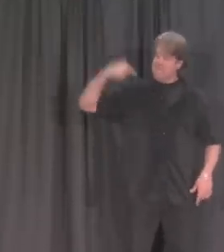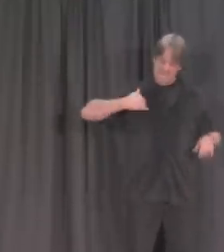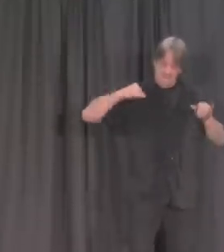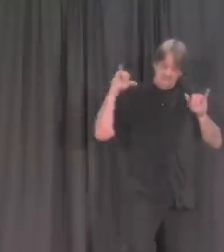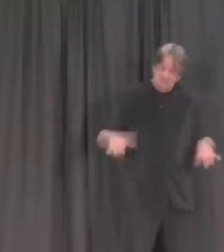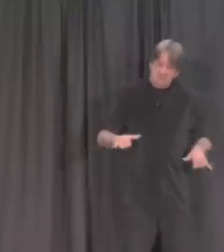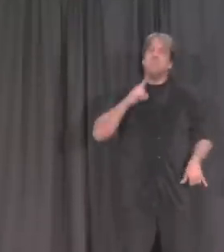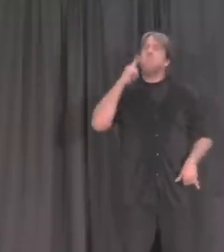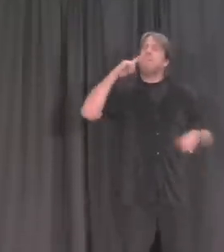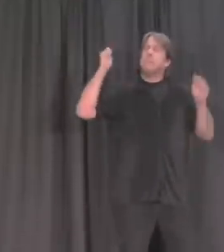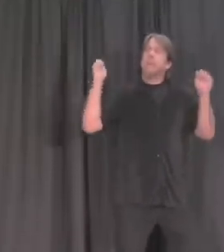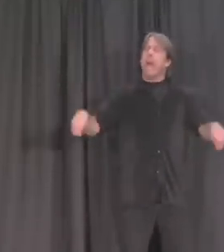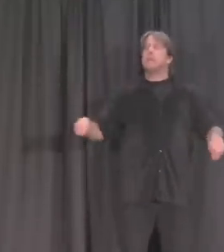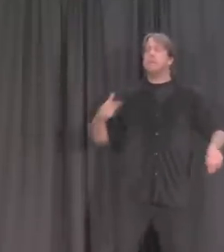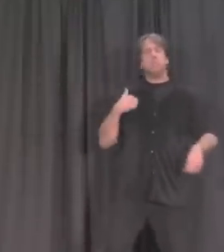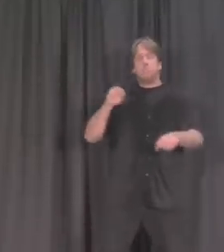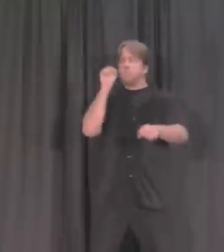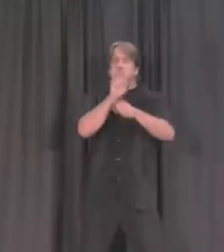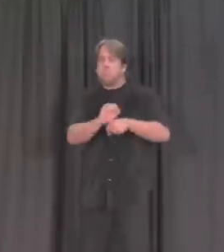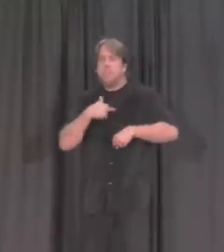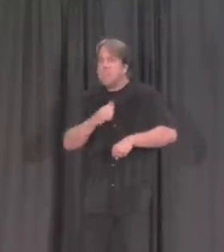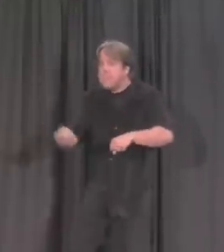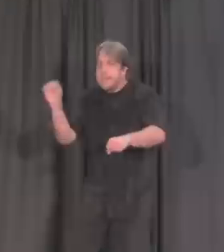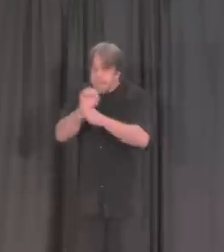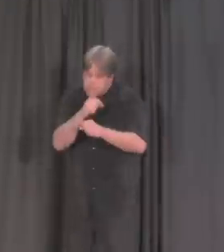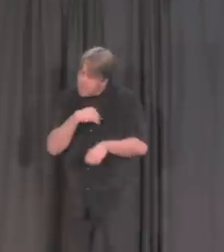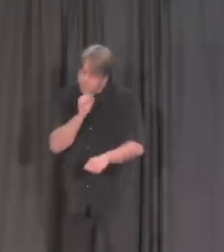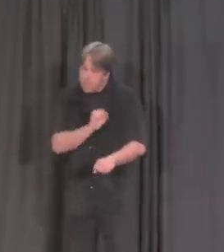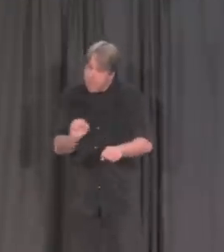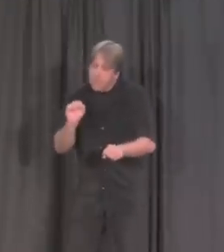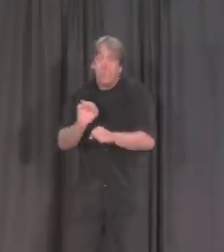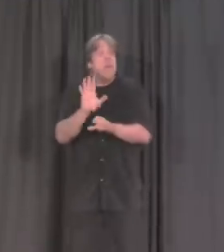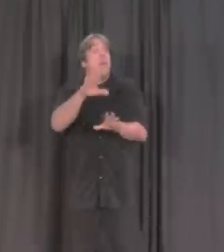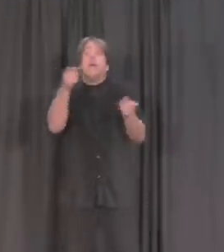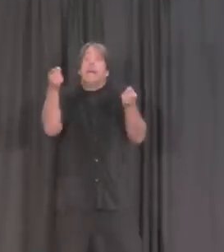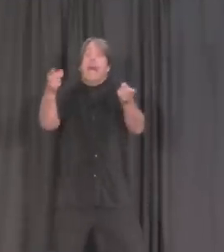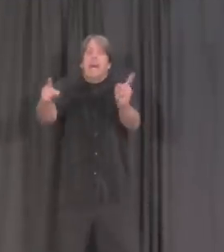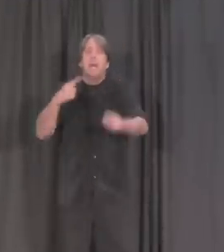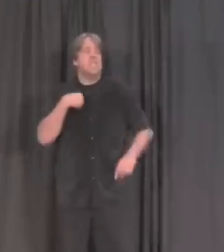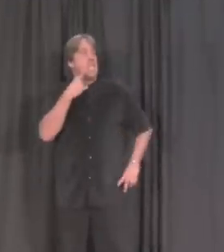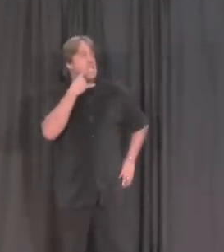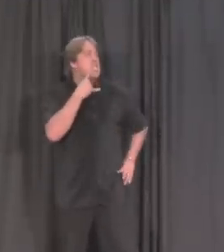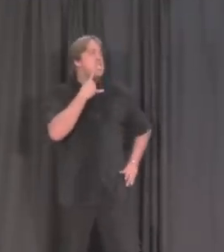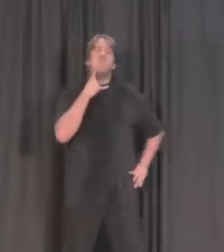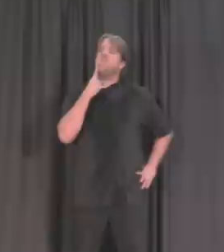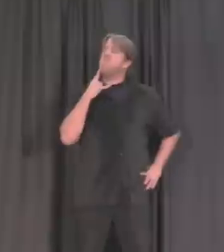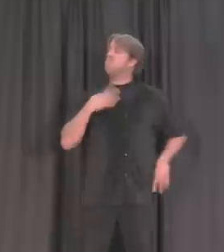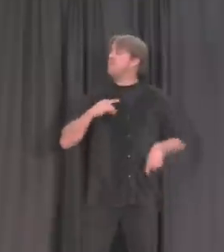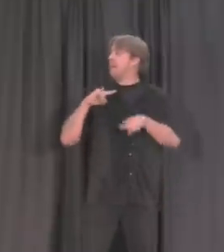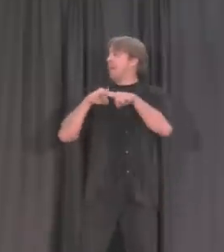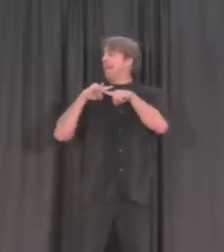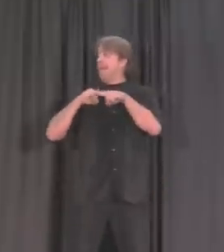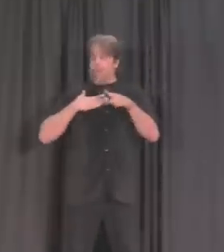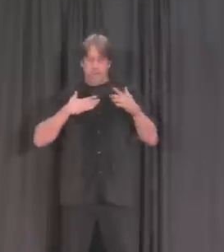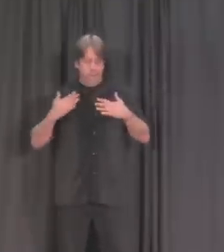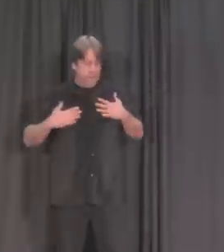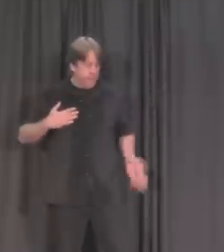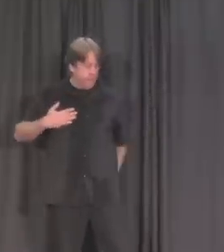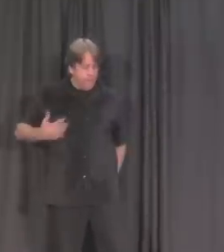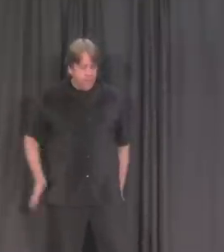Get out of here, lazy person. Deaf can. I'm gonna get to work, and I worked, and I labored, and then it was time